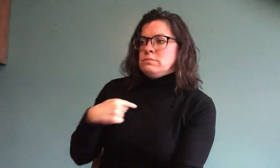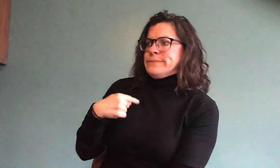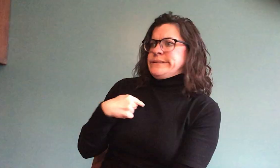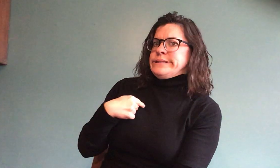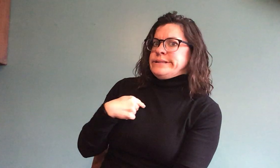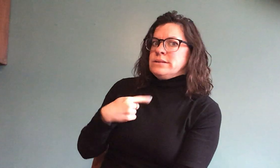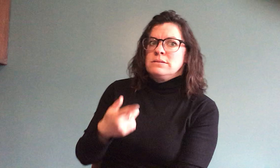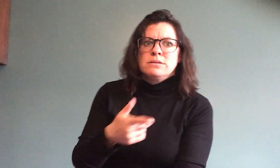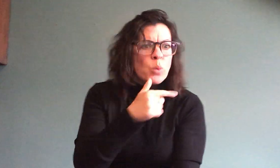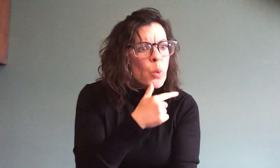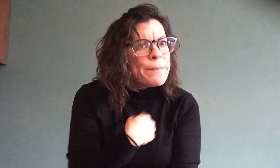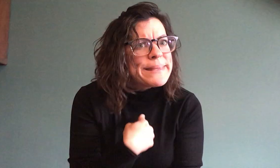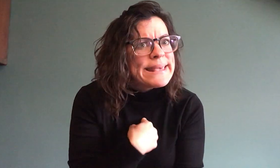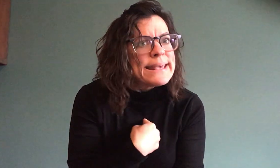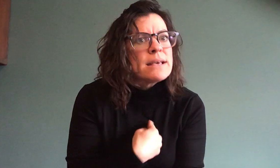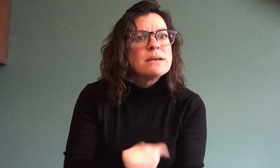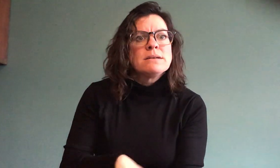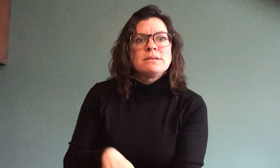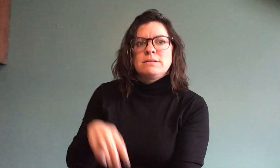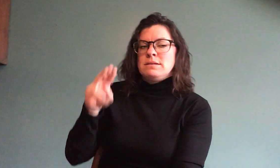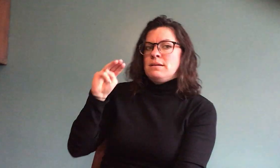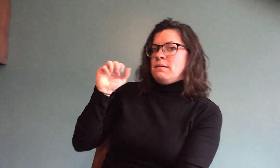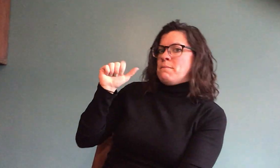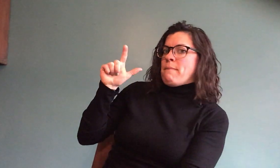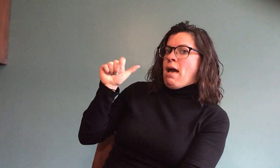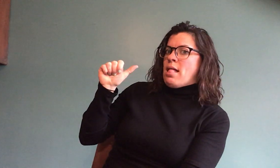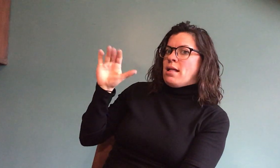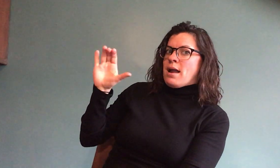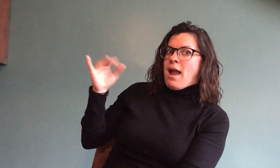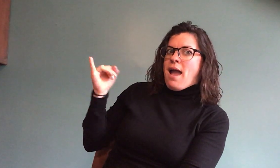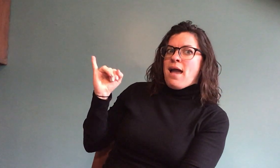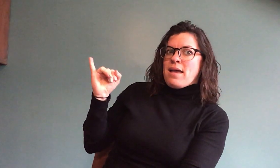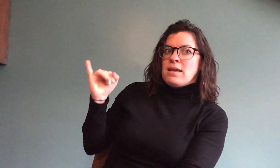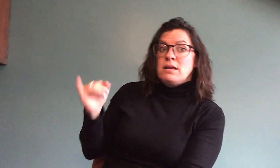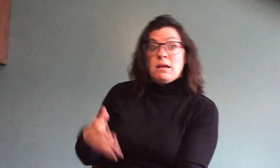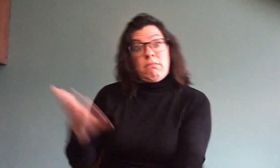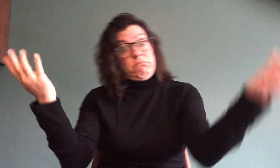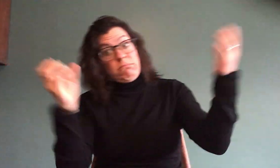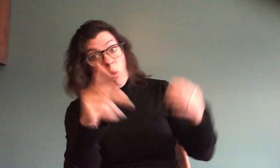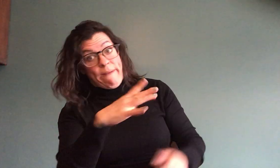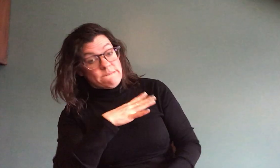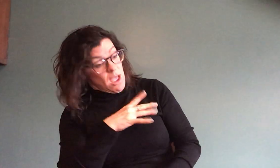you. I started this class just so everyone